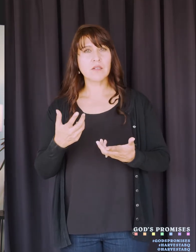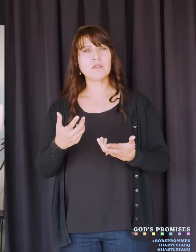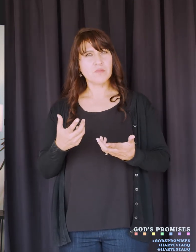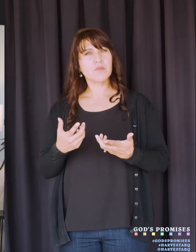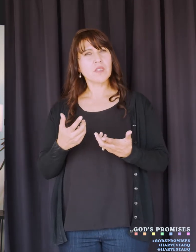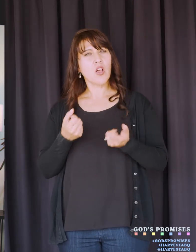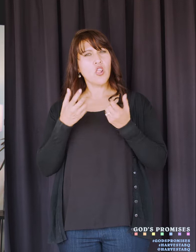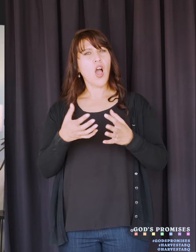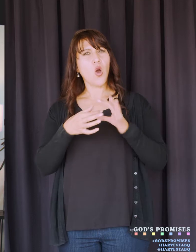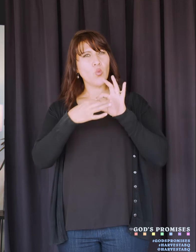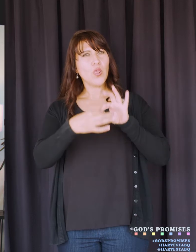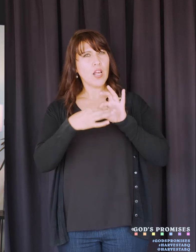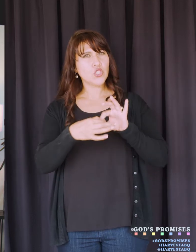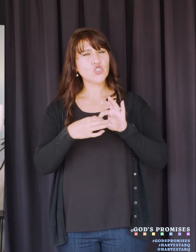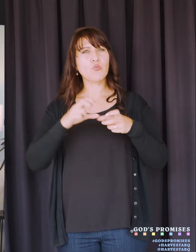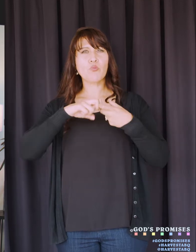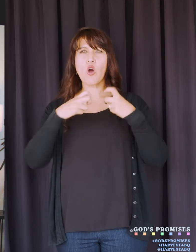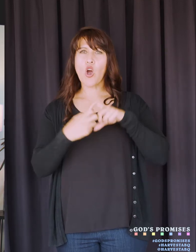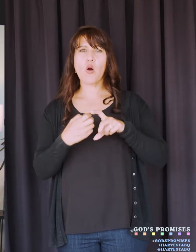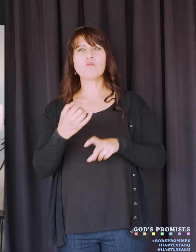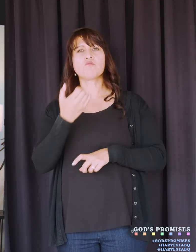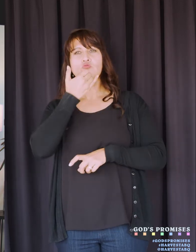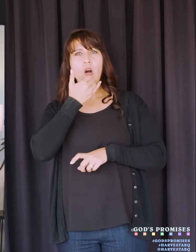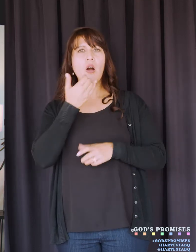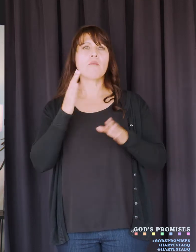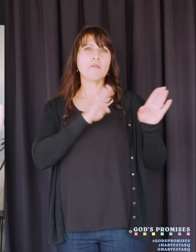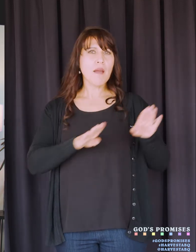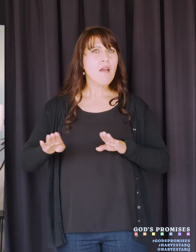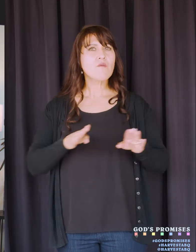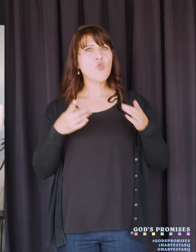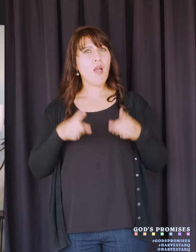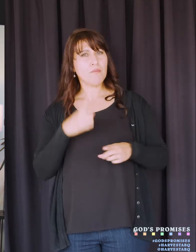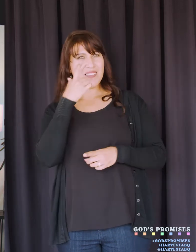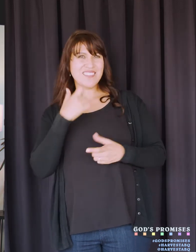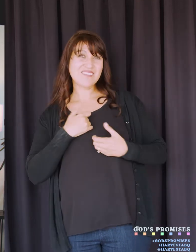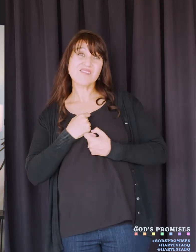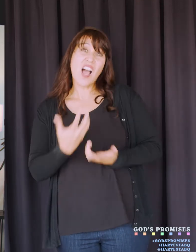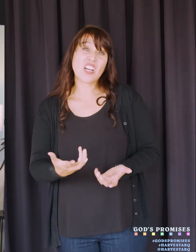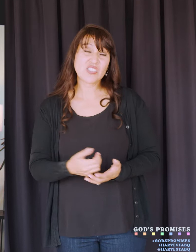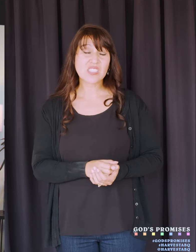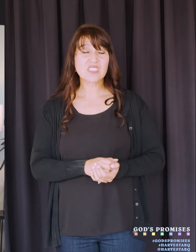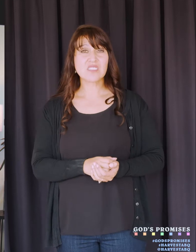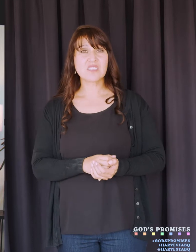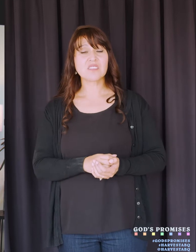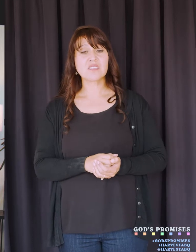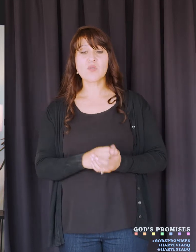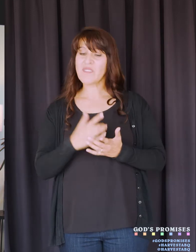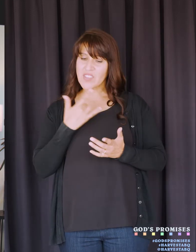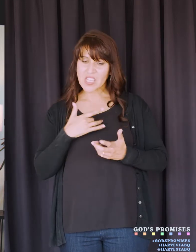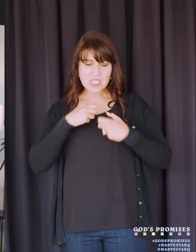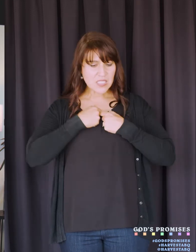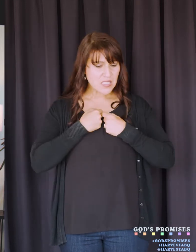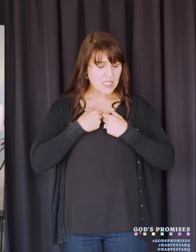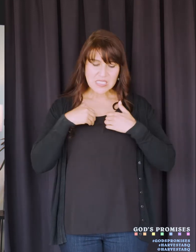lot of relational problems and dysfunctional behaviors happen because you're worn out. We get tired when it